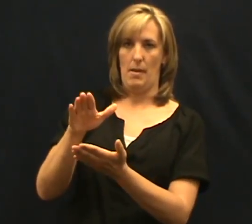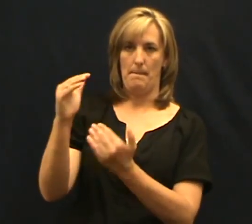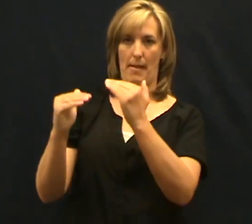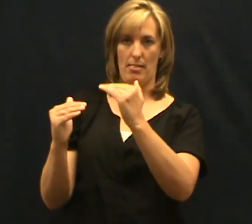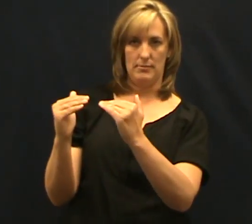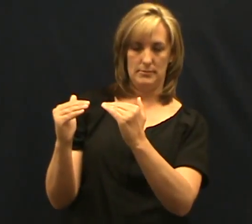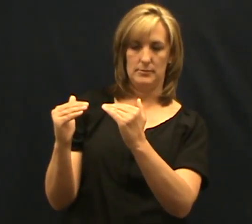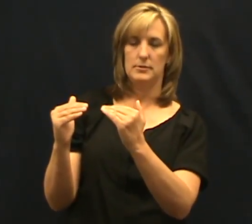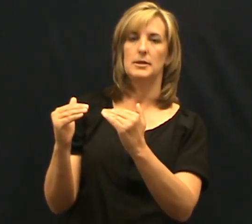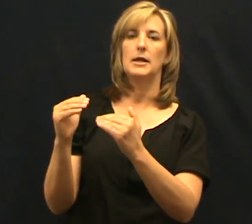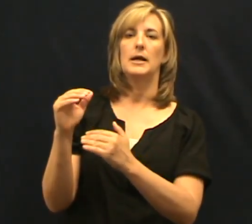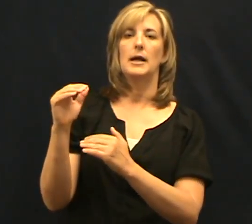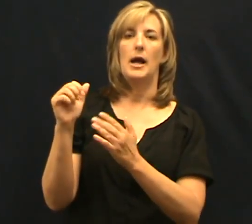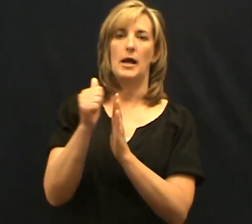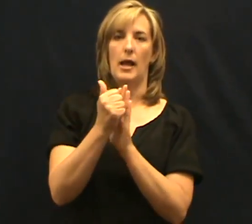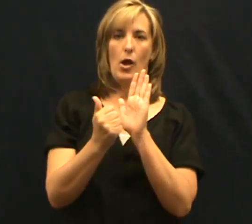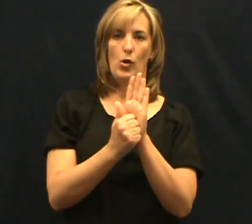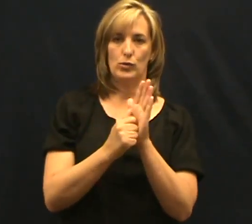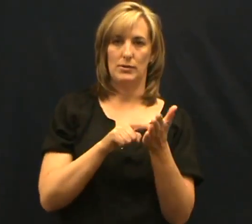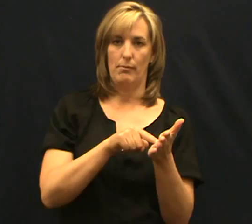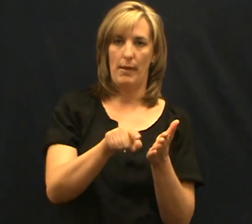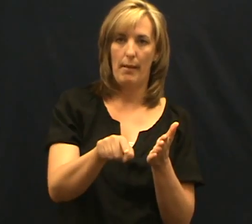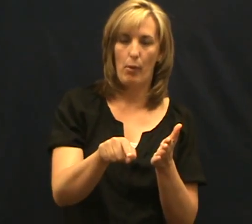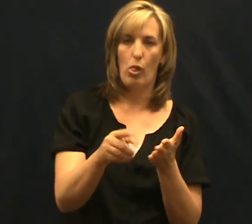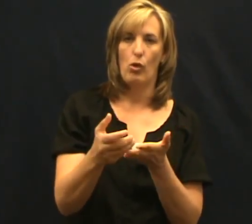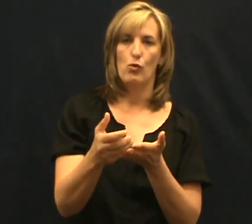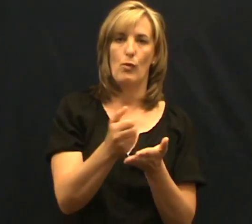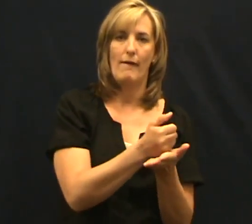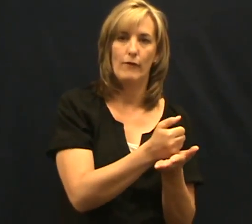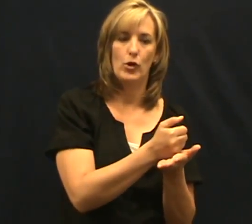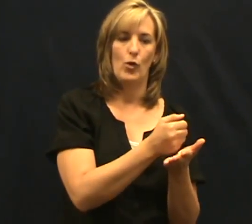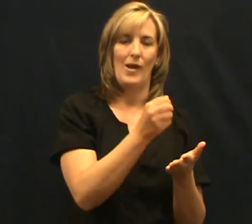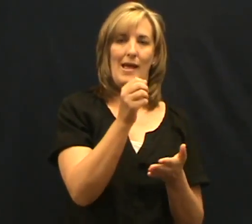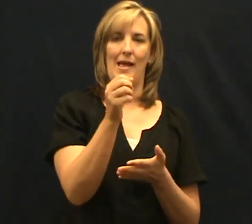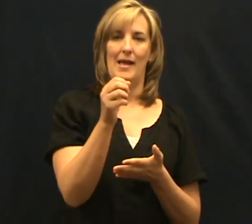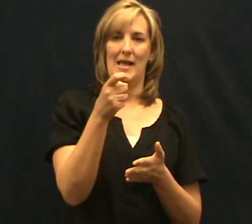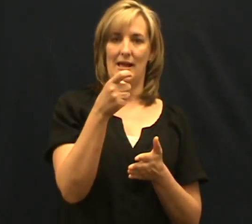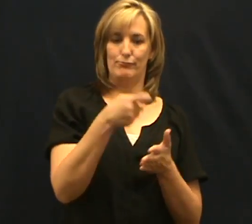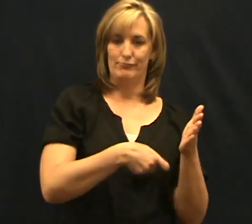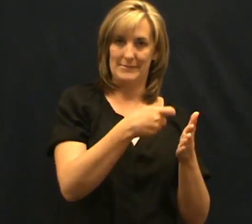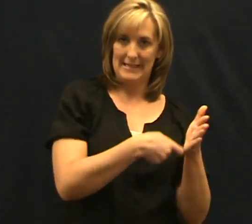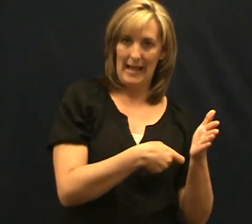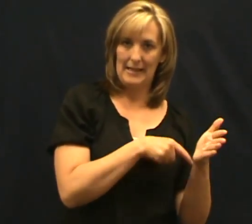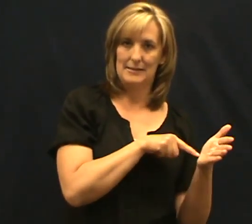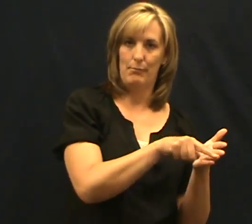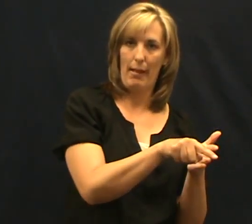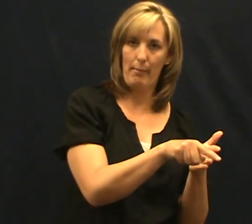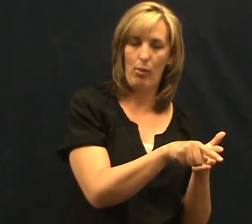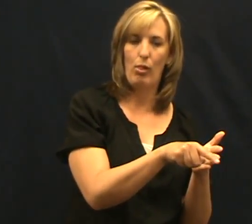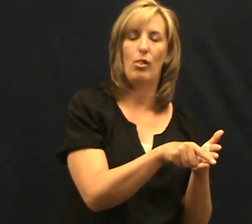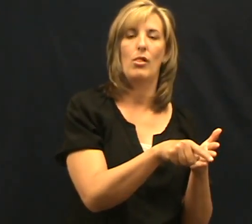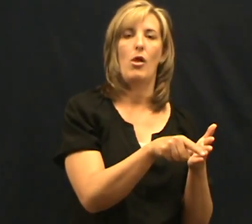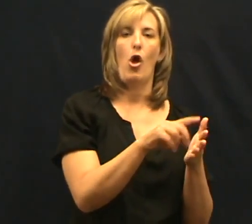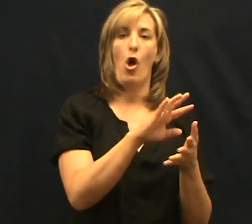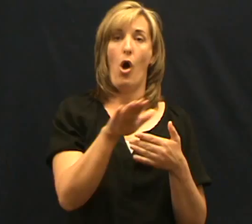unearned revenue, wages payable, income tax payable, and interest payable. All of those are going to have to be paid within